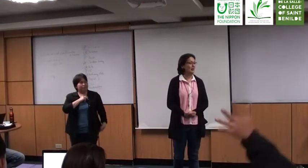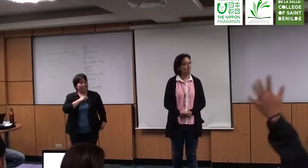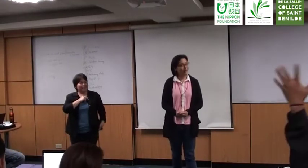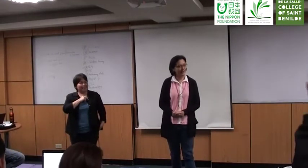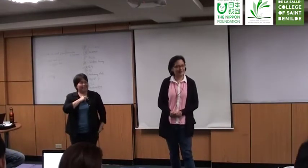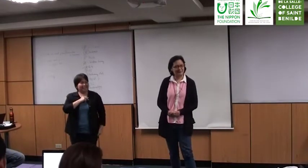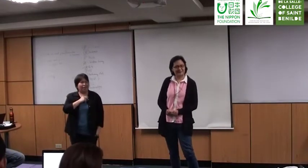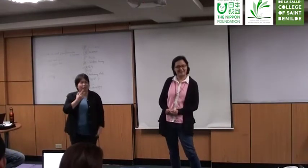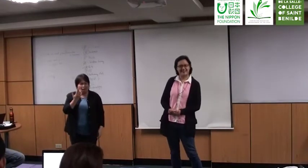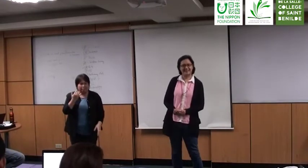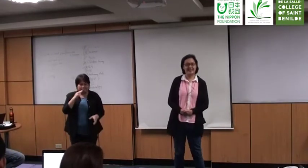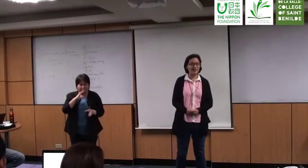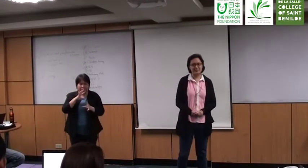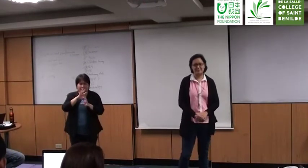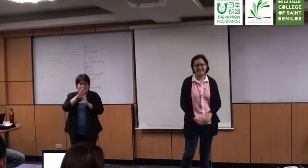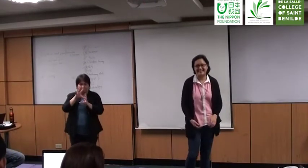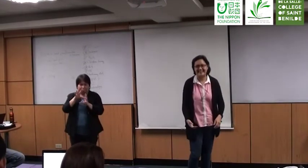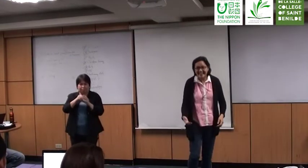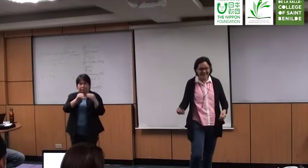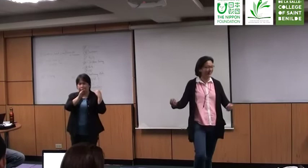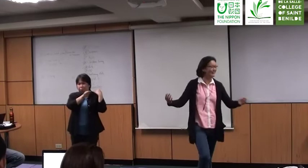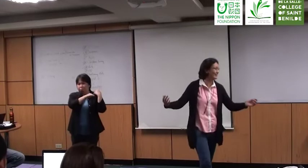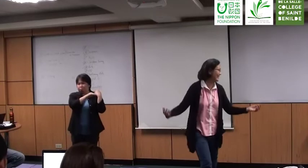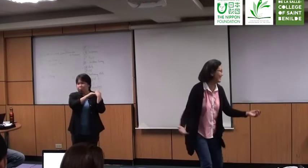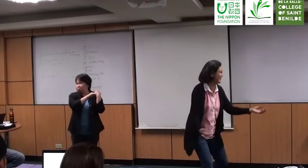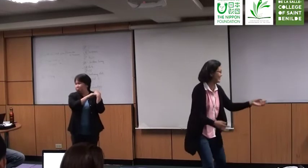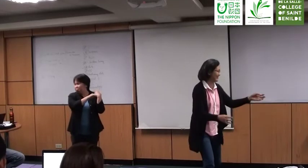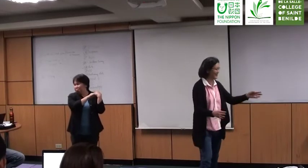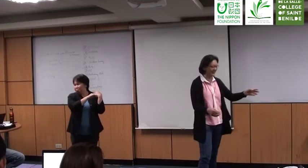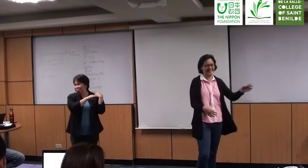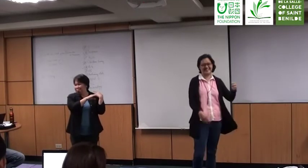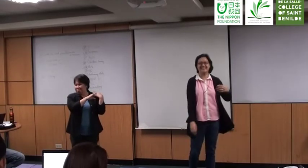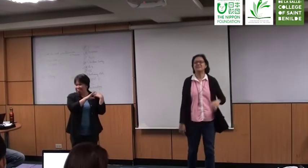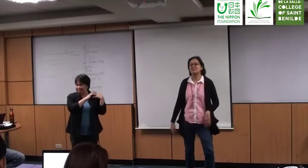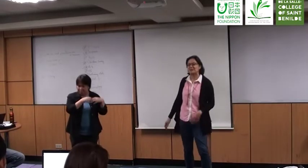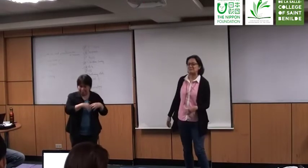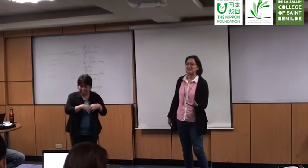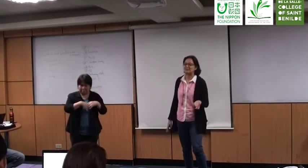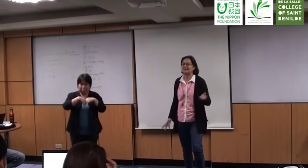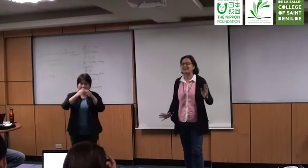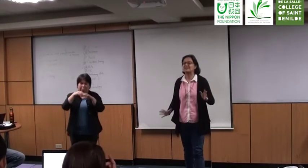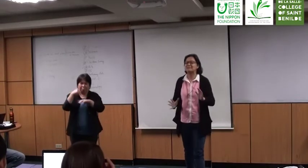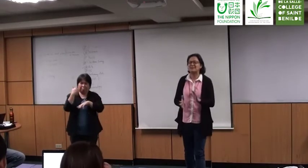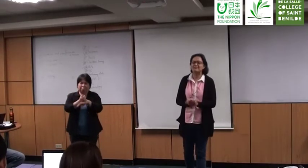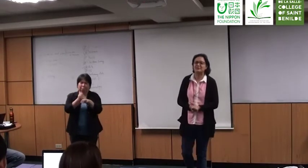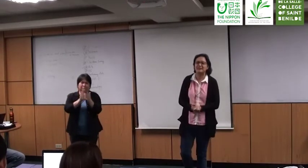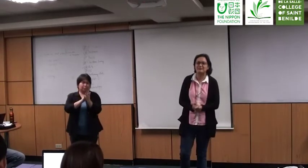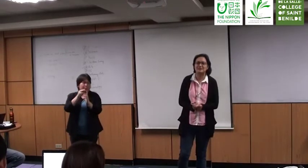for being part of the accountability of the school.